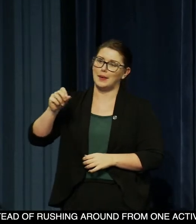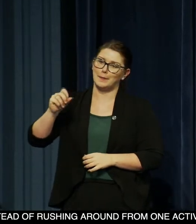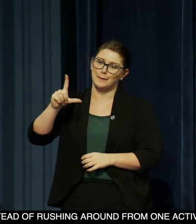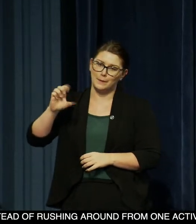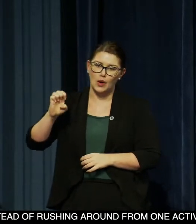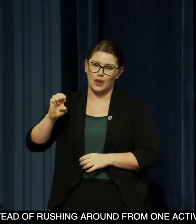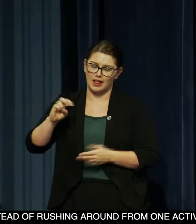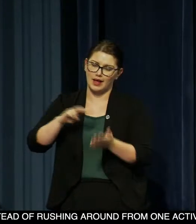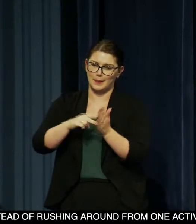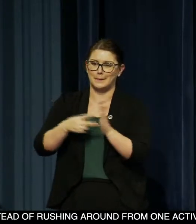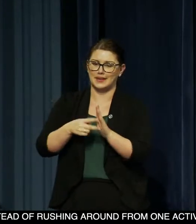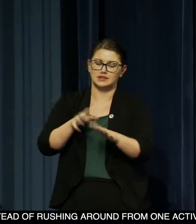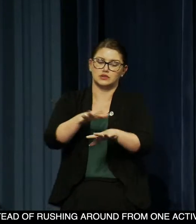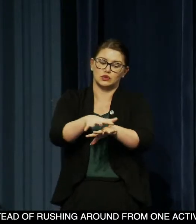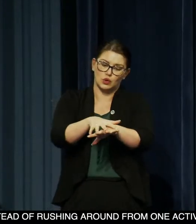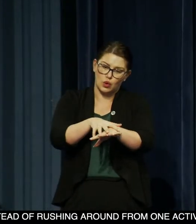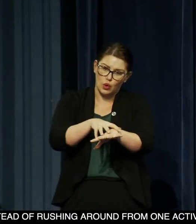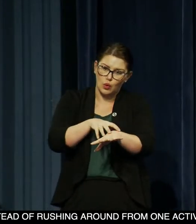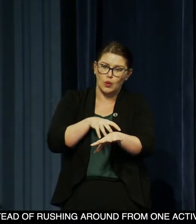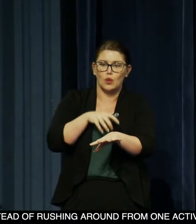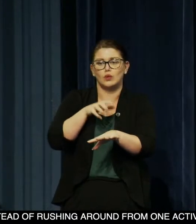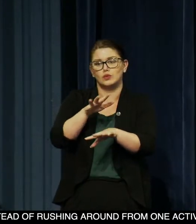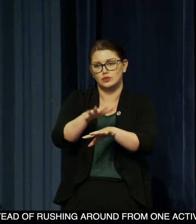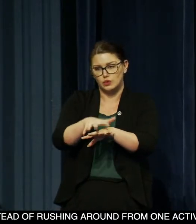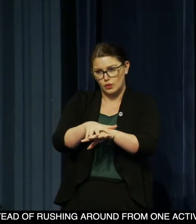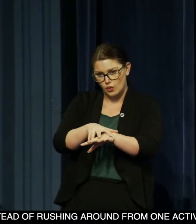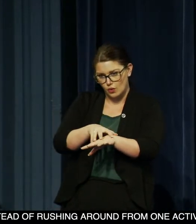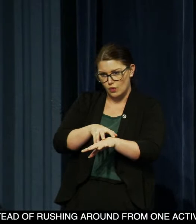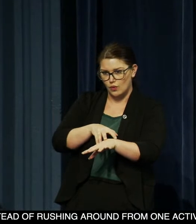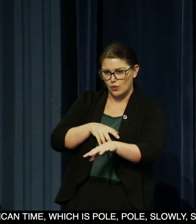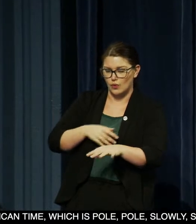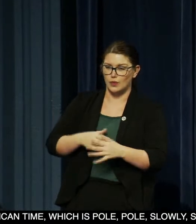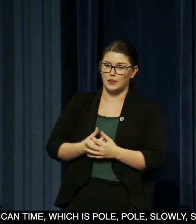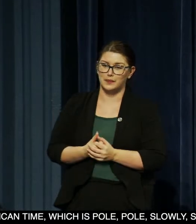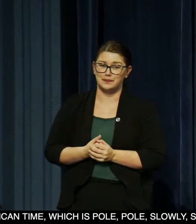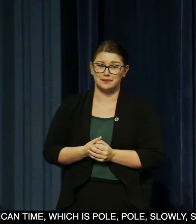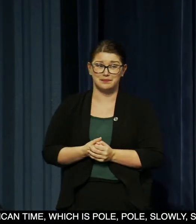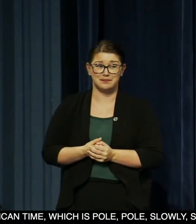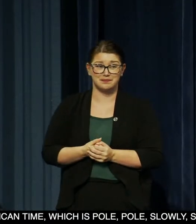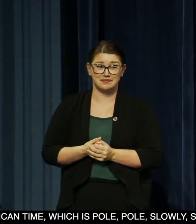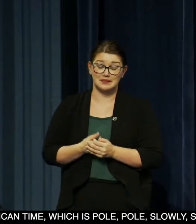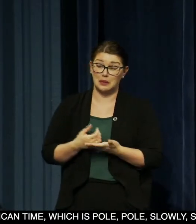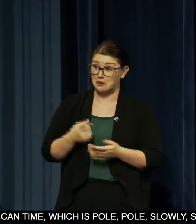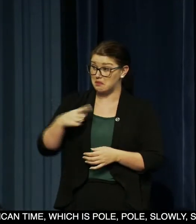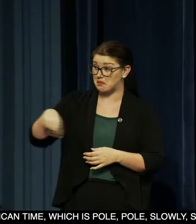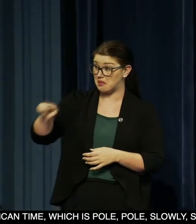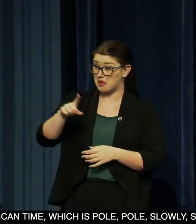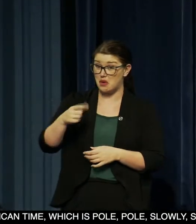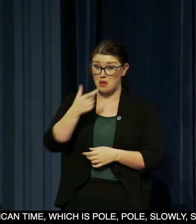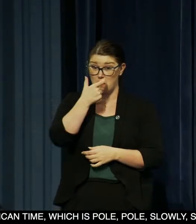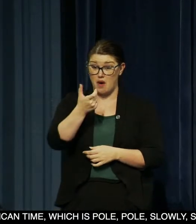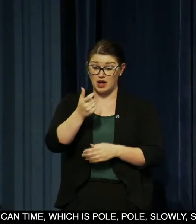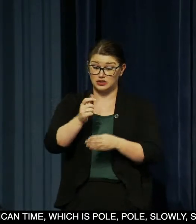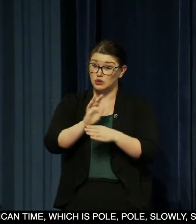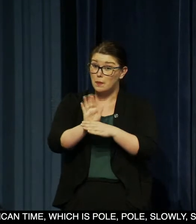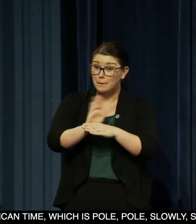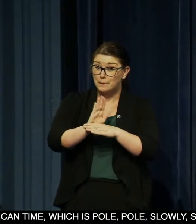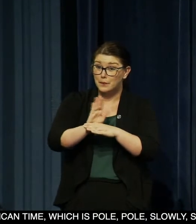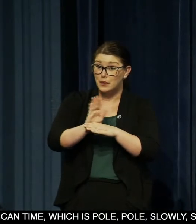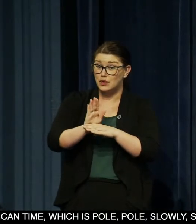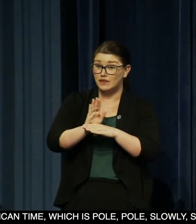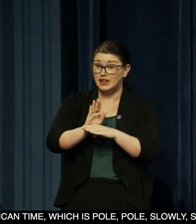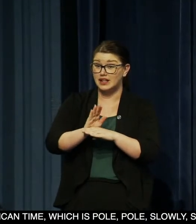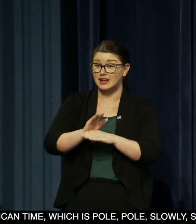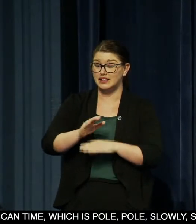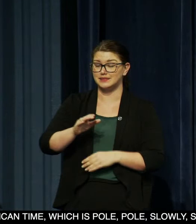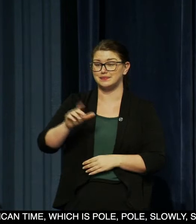slowly. Most of you have probably watched The Lion King at least once in your life. When they sing Hakuna